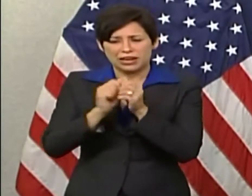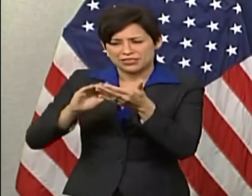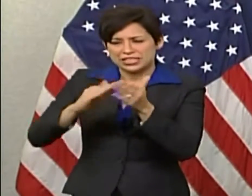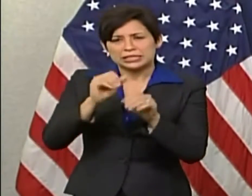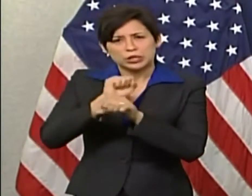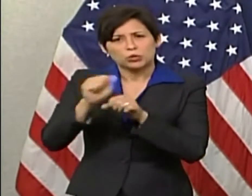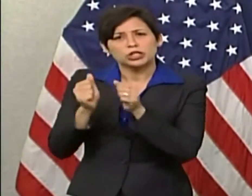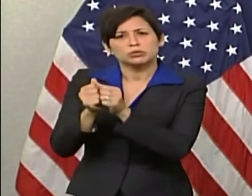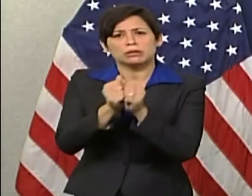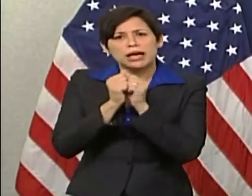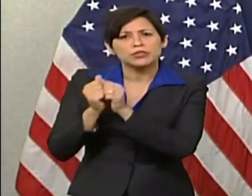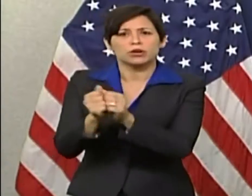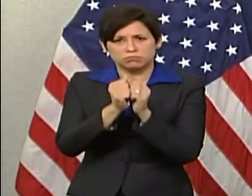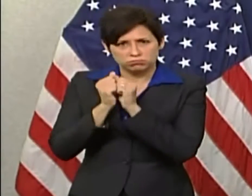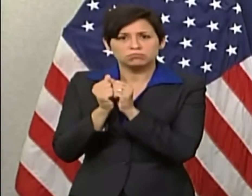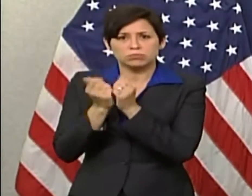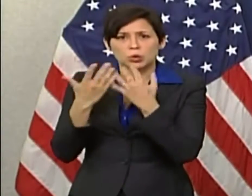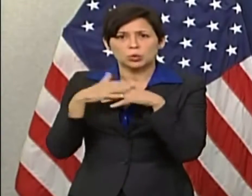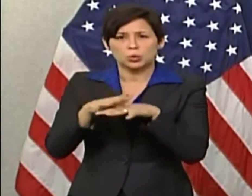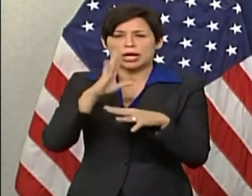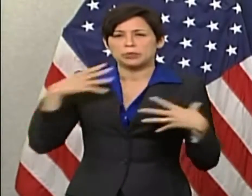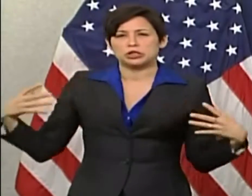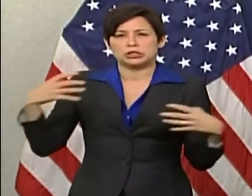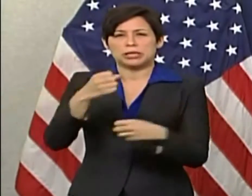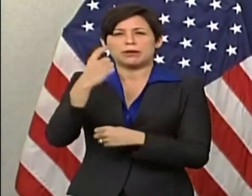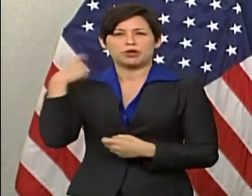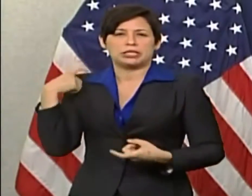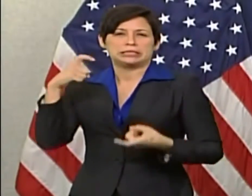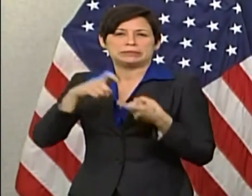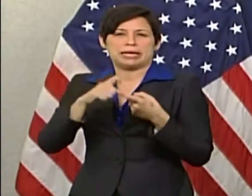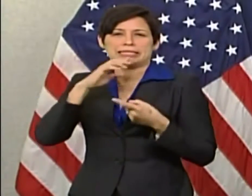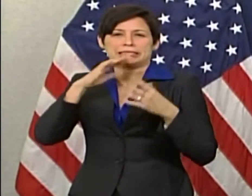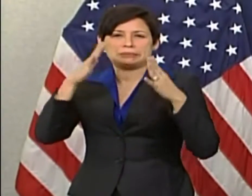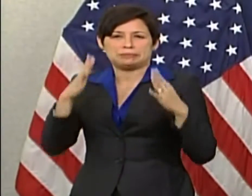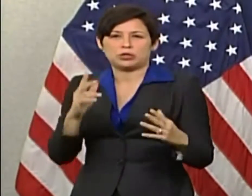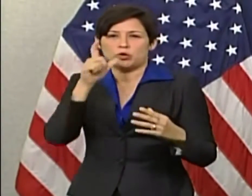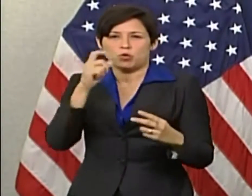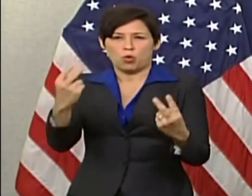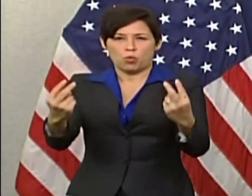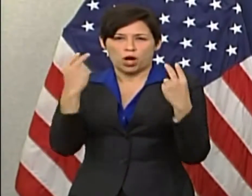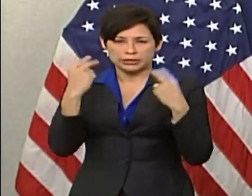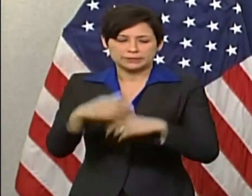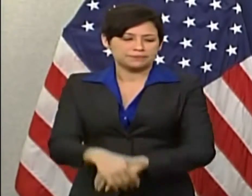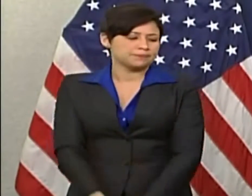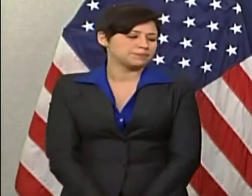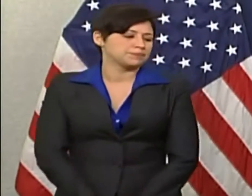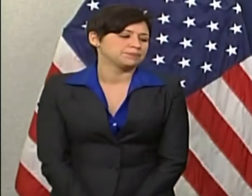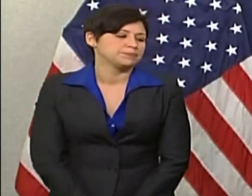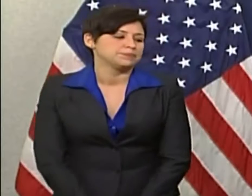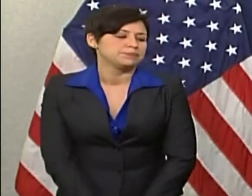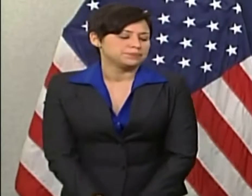does. Let me summarize for our Spanish speakers in our audience. Por favor, solo llame